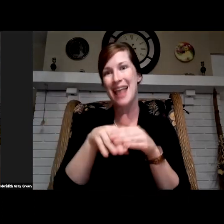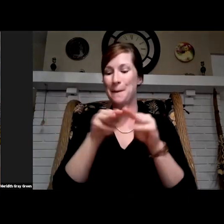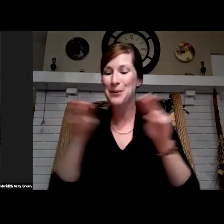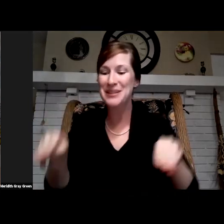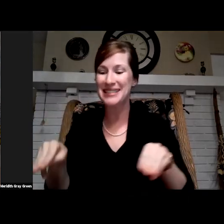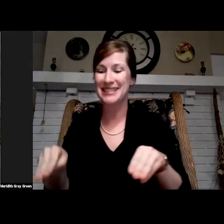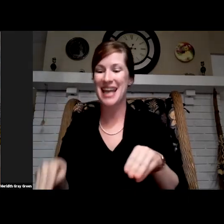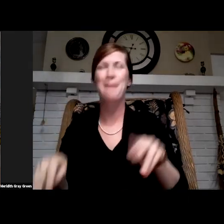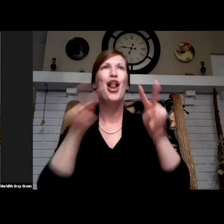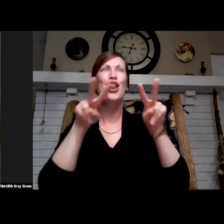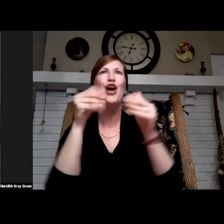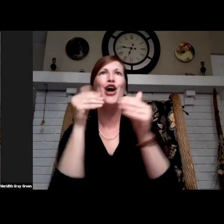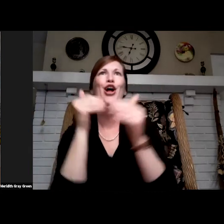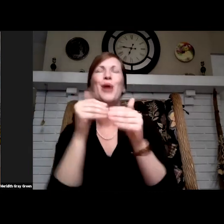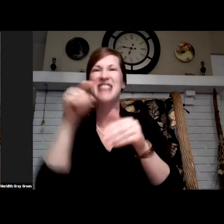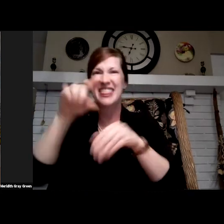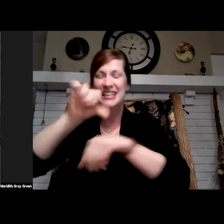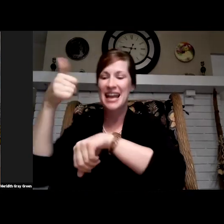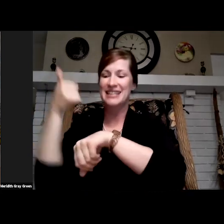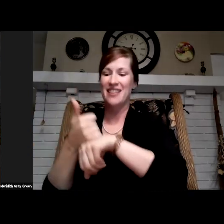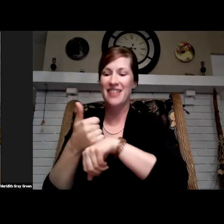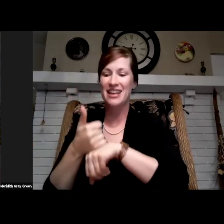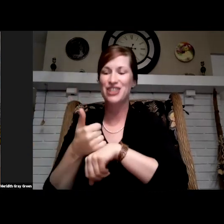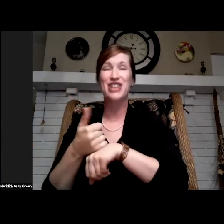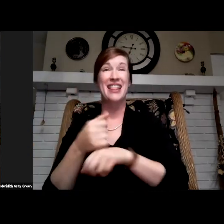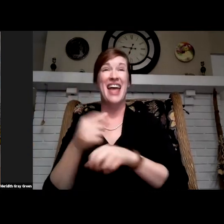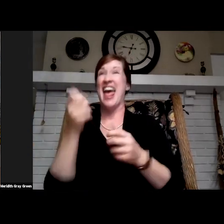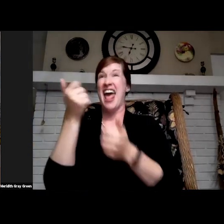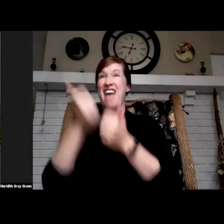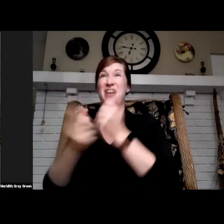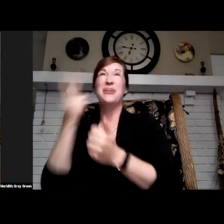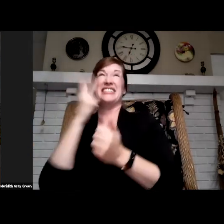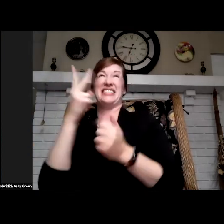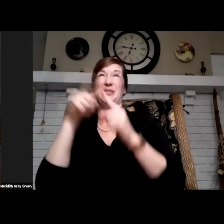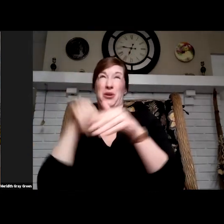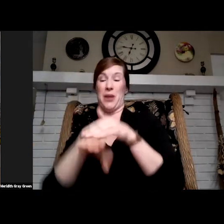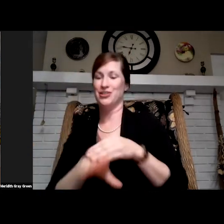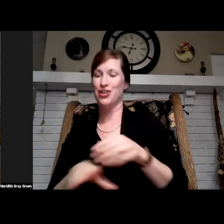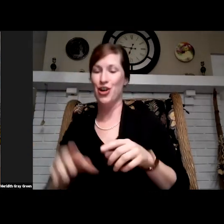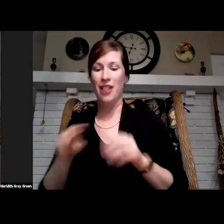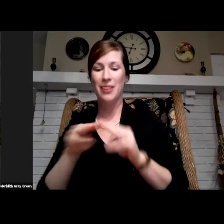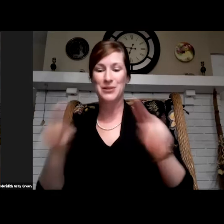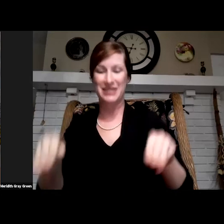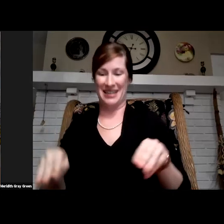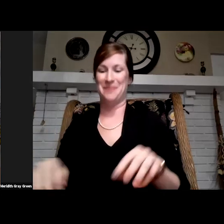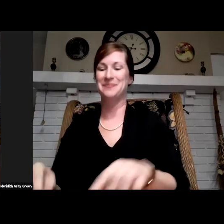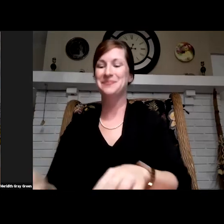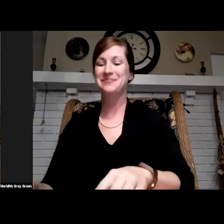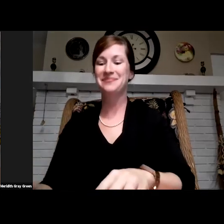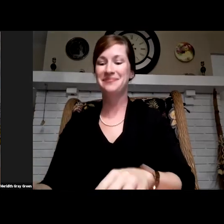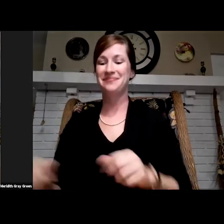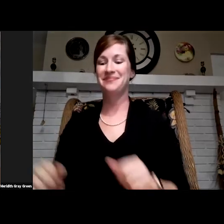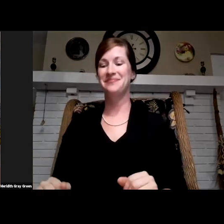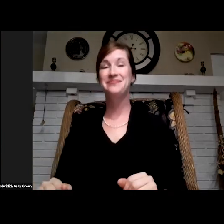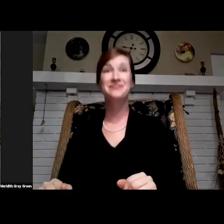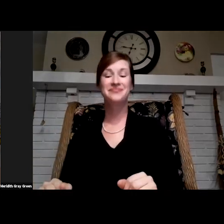Now we will venture inside to look more closely at the installation that greets visitors